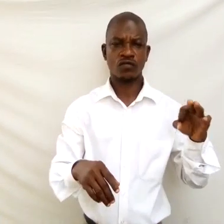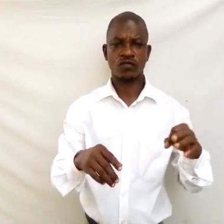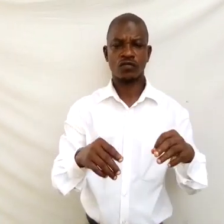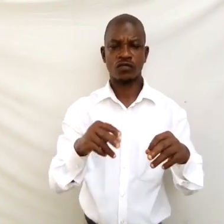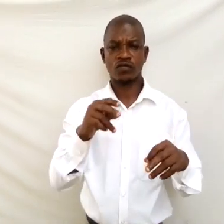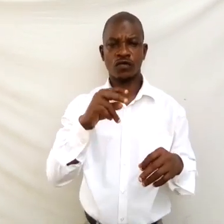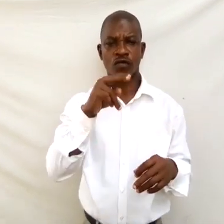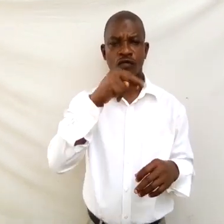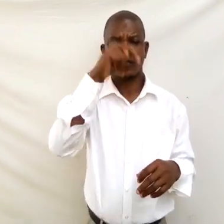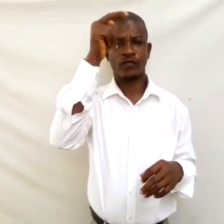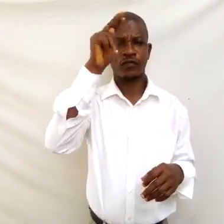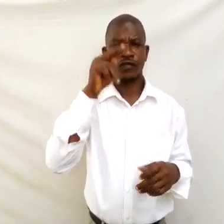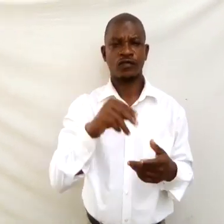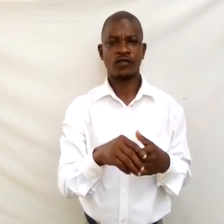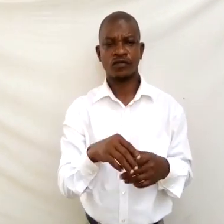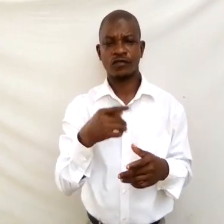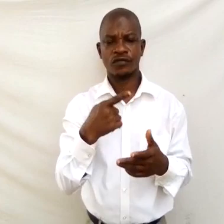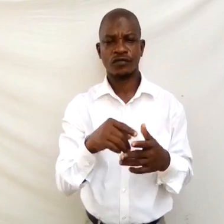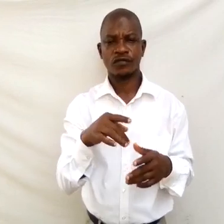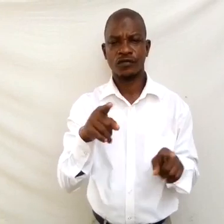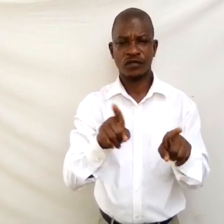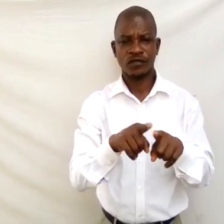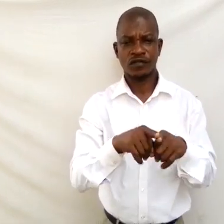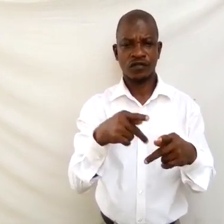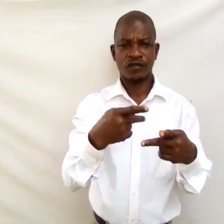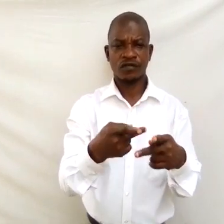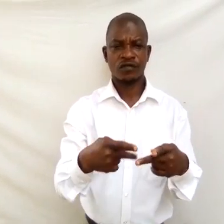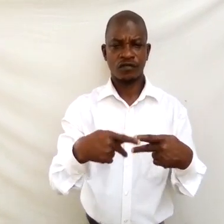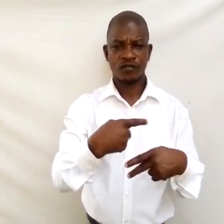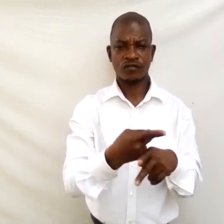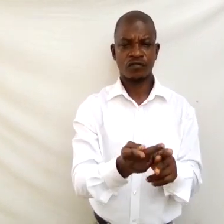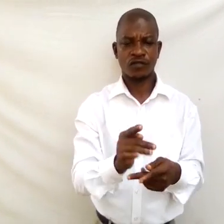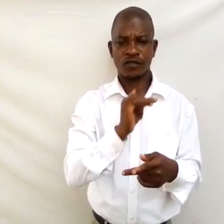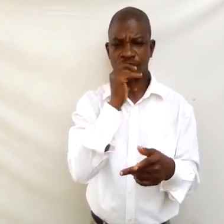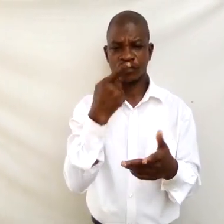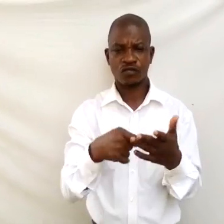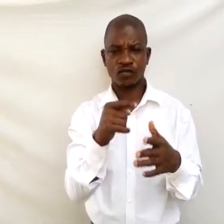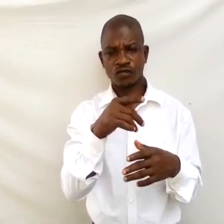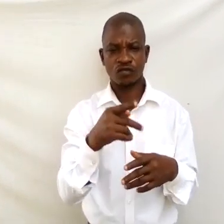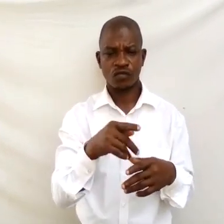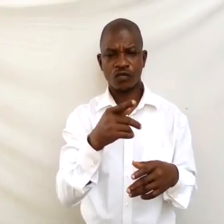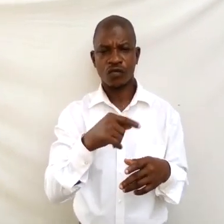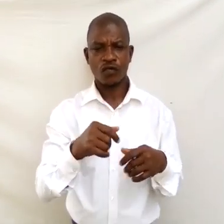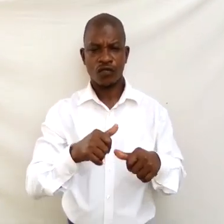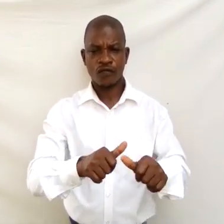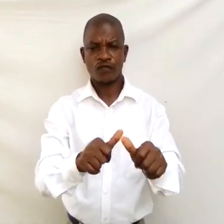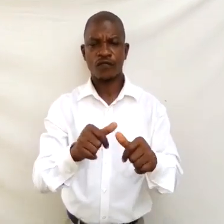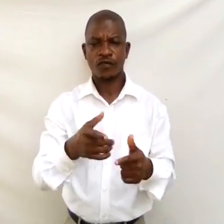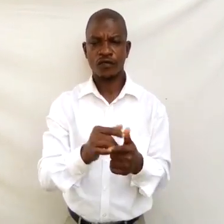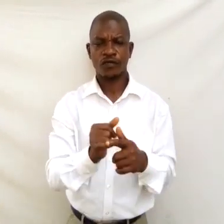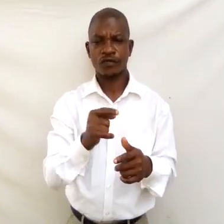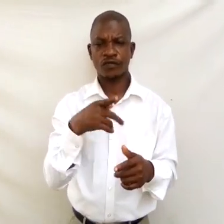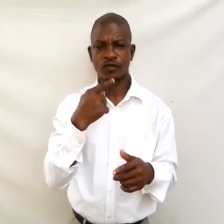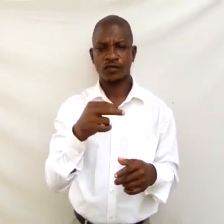Abdullah? The same process is what you follow. The first thing is the reference. The reference here is David.